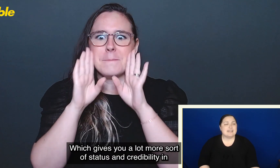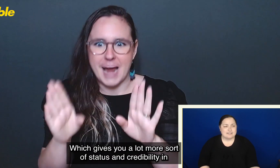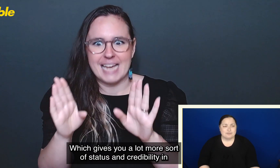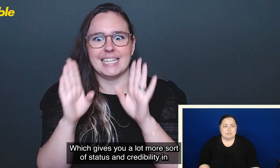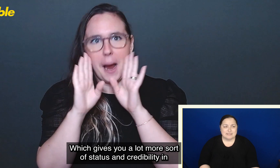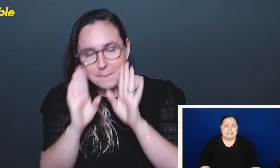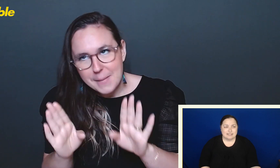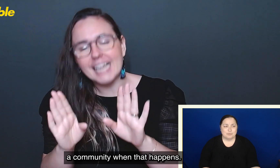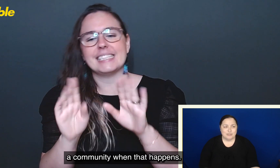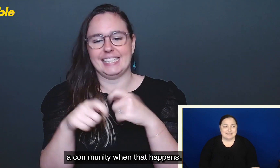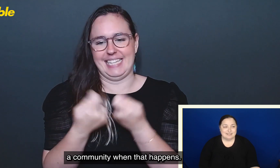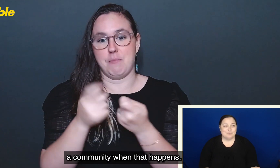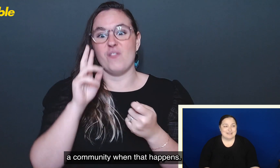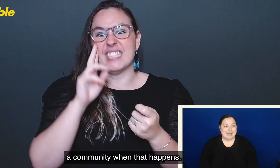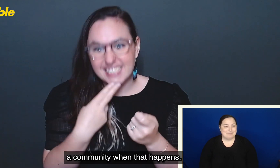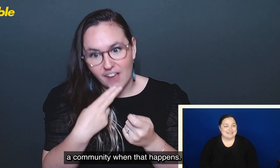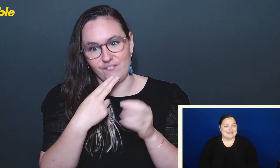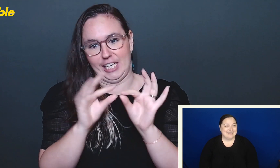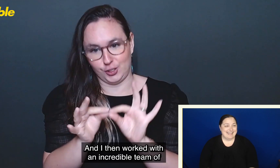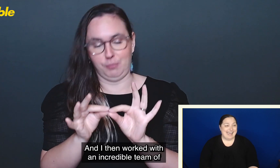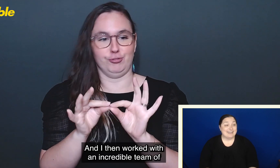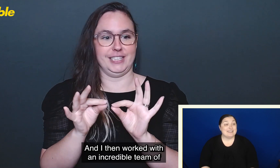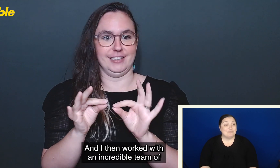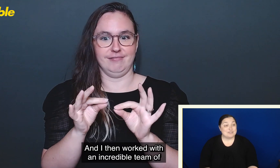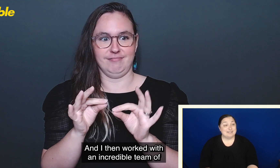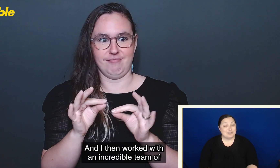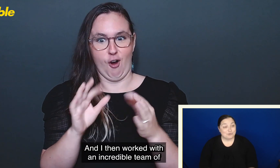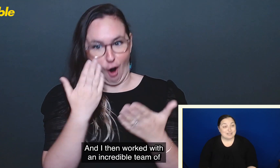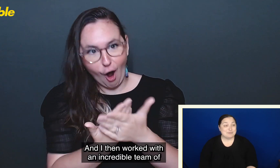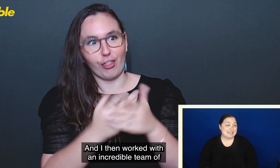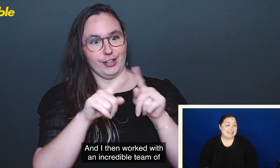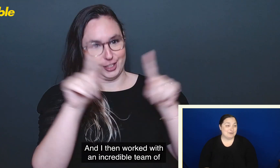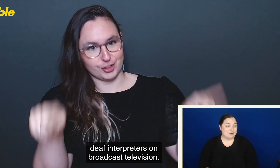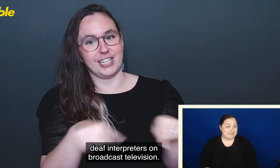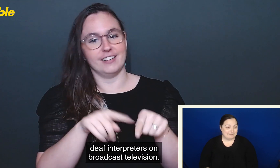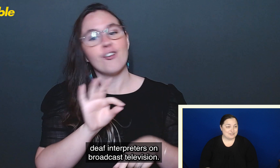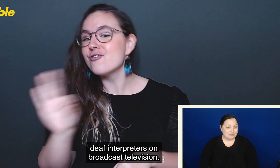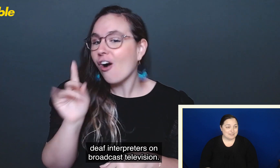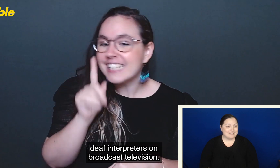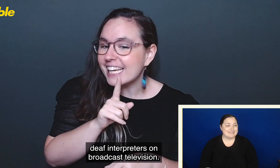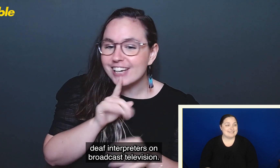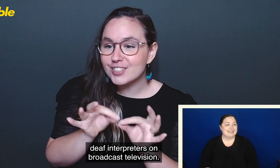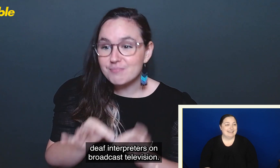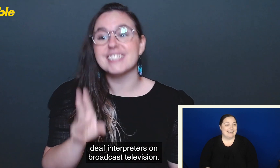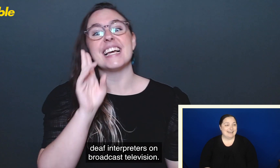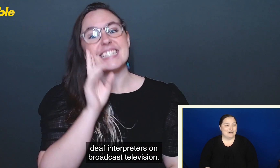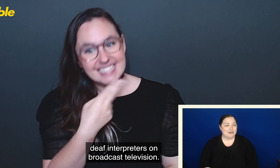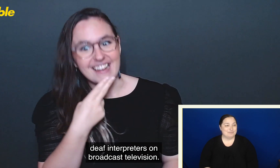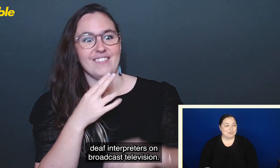more sort of status and credibility in a community when that happens. And I then worked with an incredible team of deaf